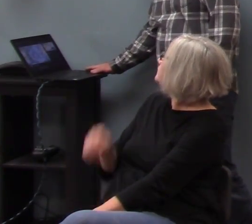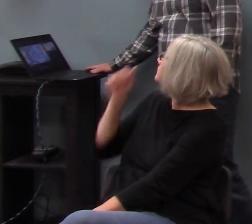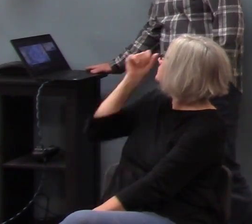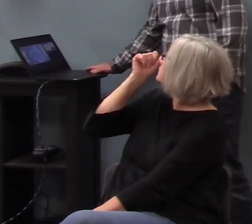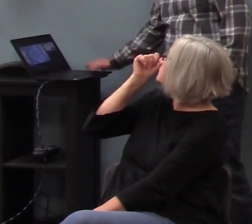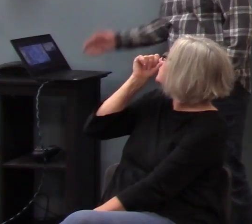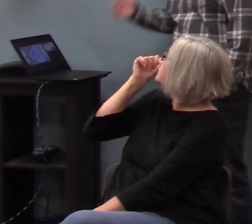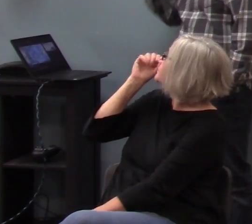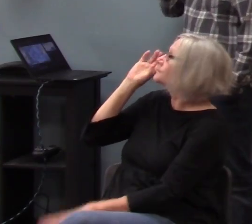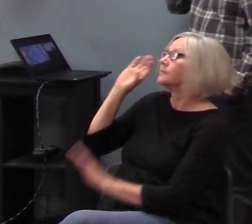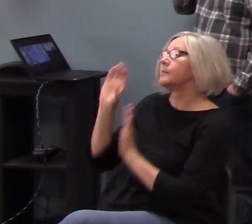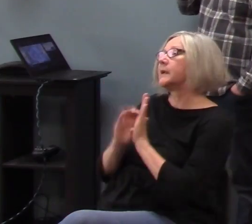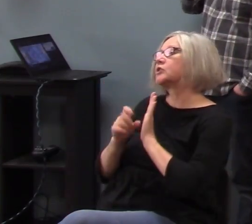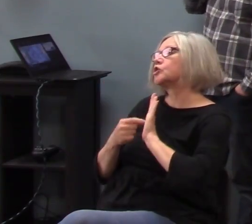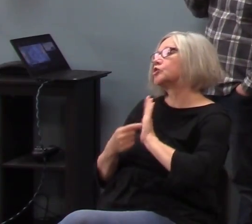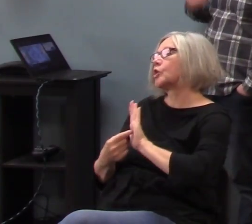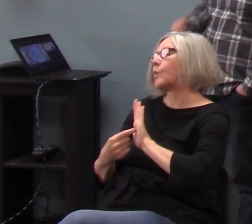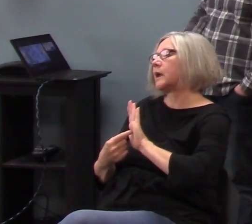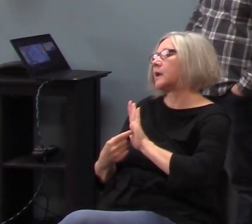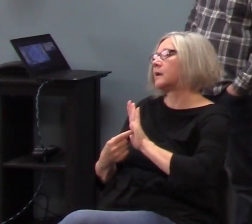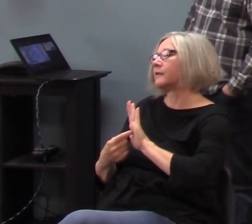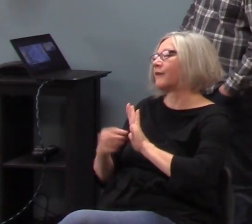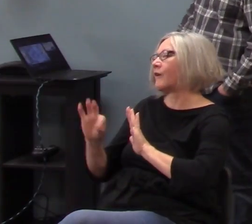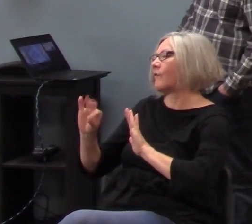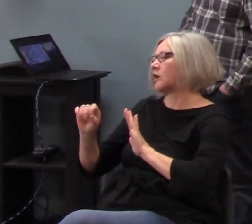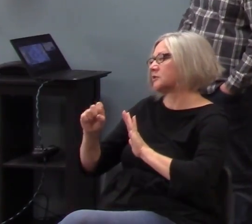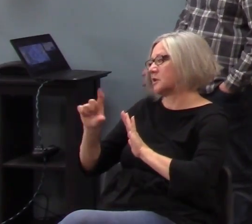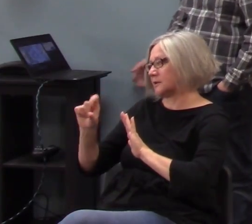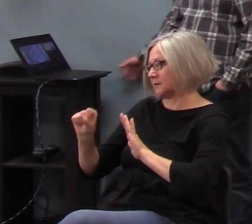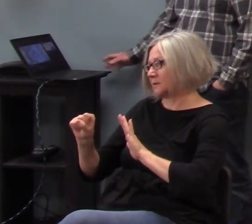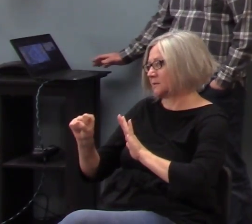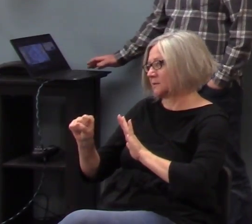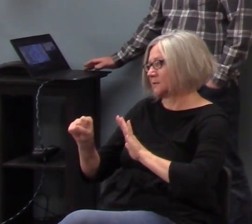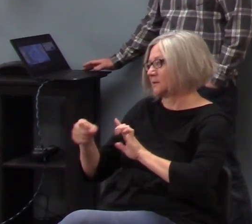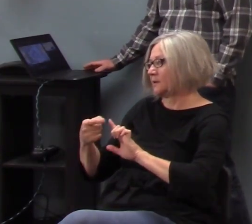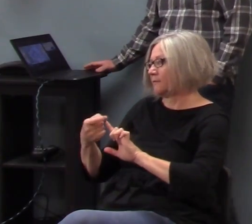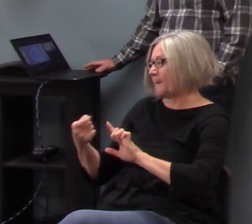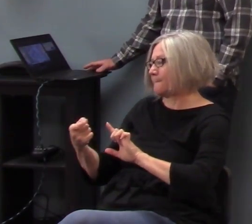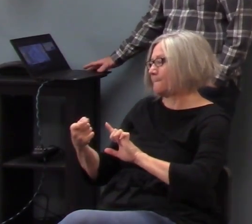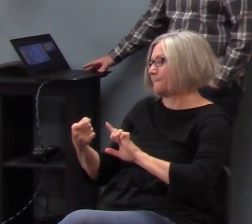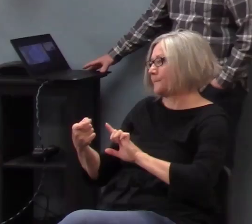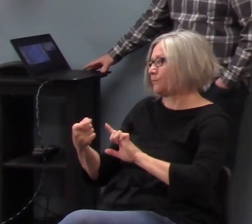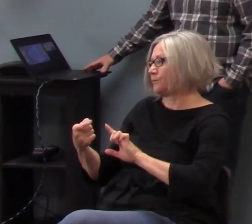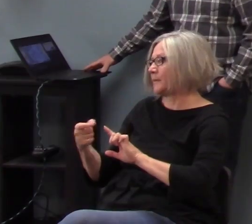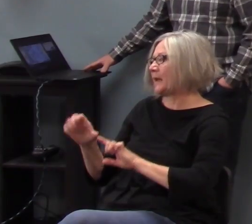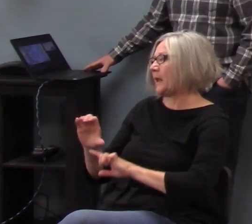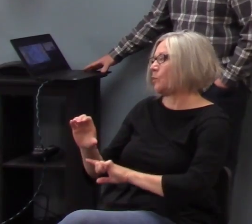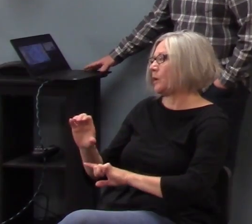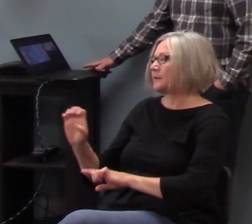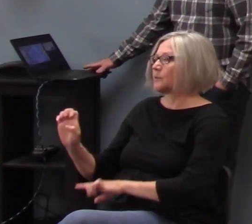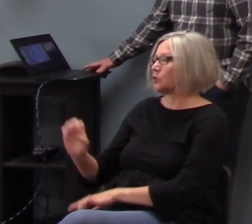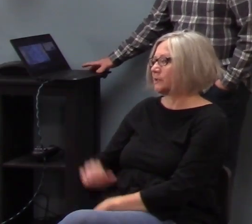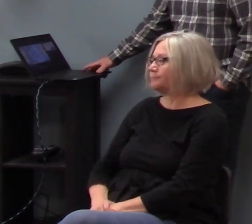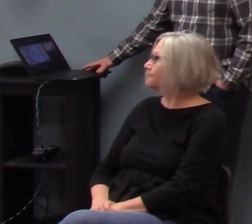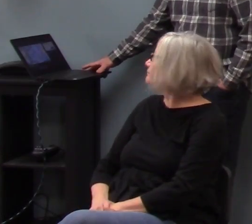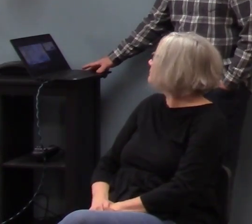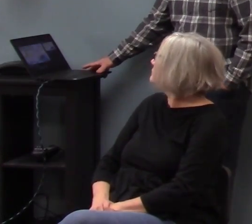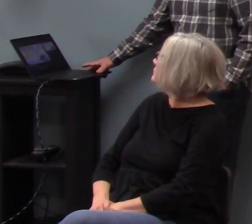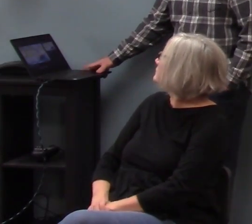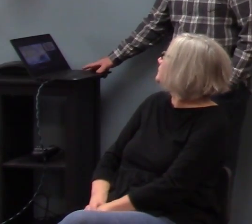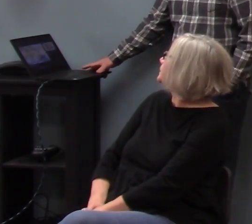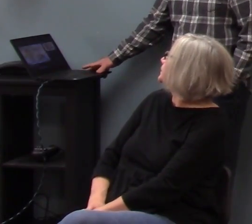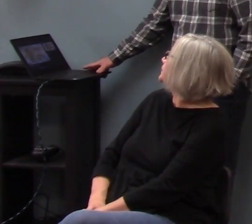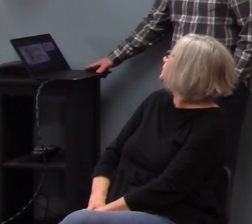Okay, and here's some pictures of some fossils that we see from the Cambrian Explosion, the Cambrian era.